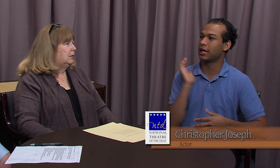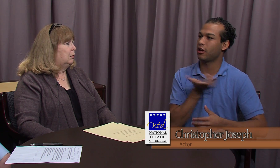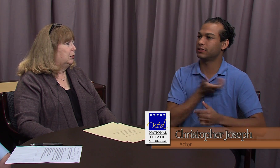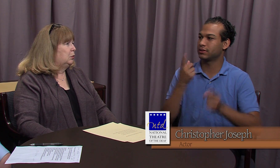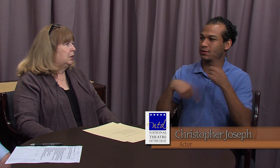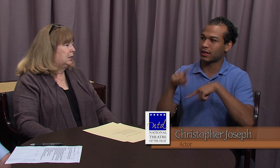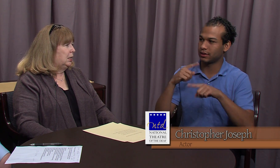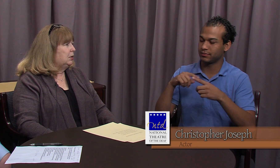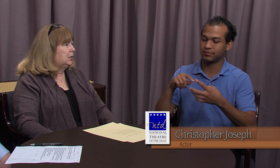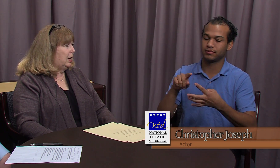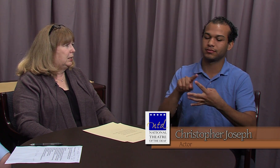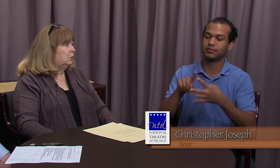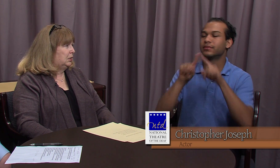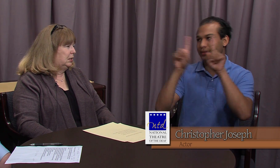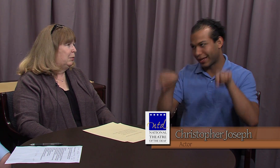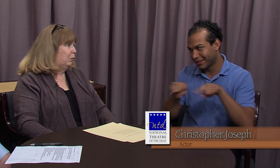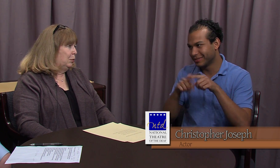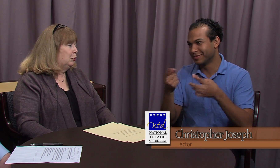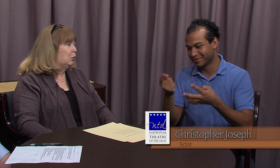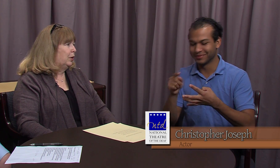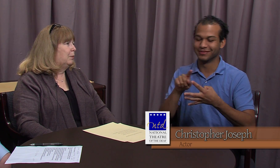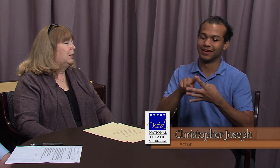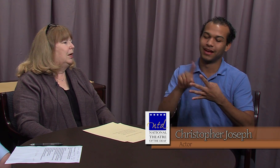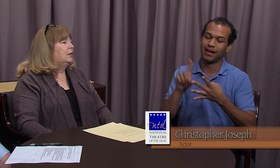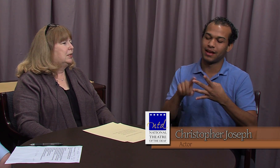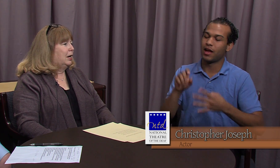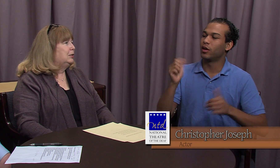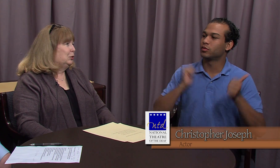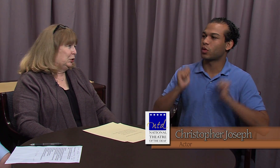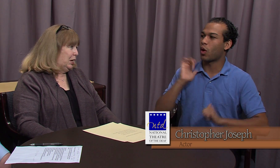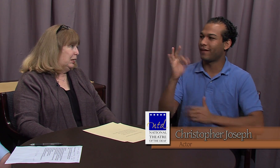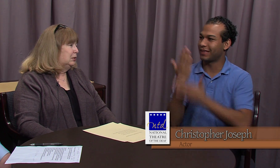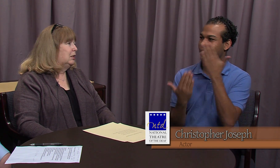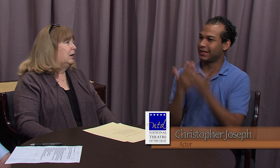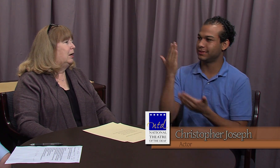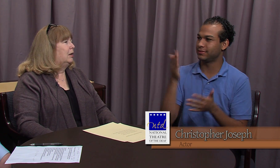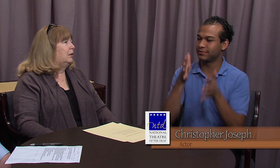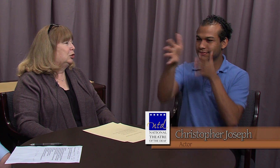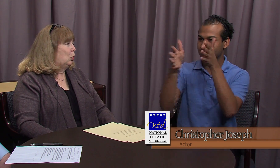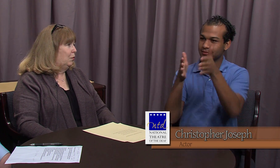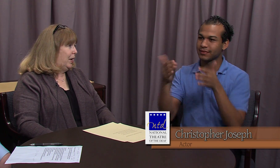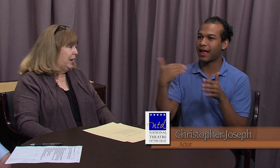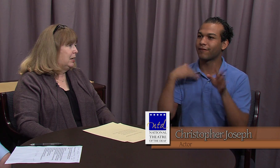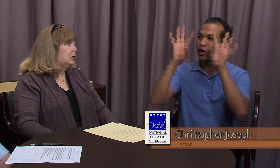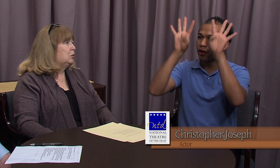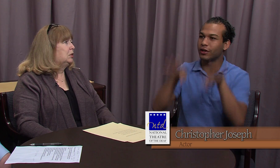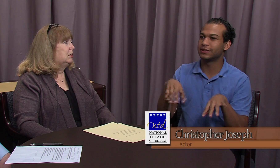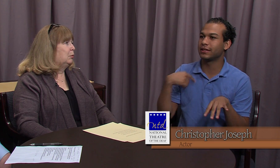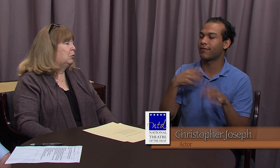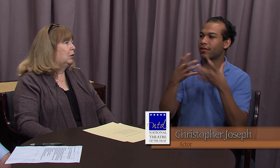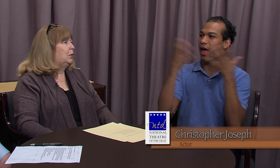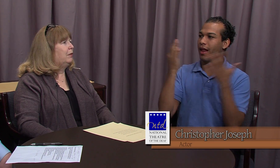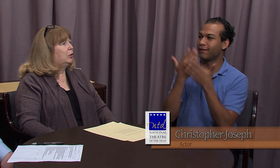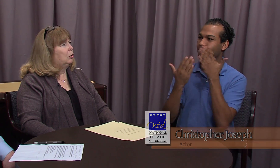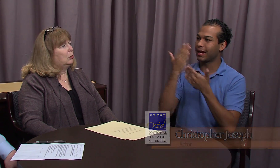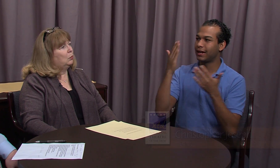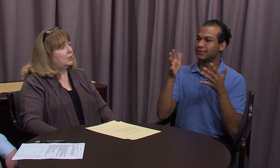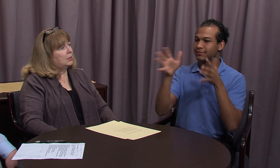We're doing See Our Signs, which is the name of one program, Signs and Signs. A Show of Hands, which is another program. We have a curtain with